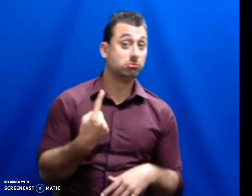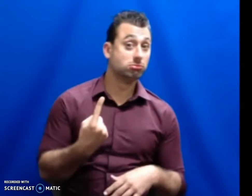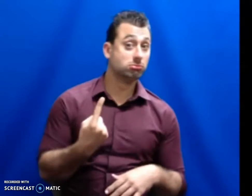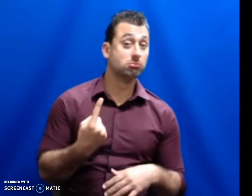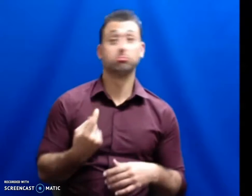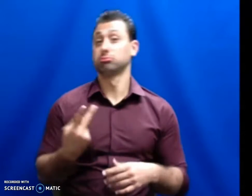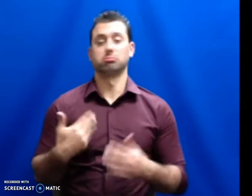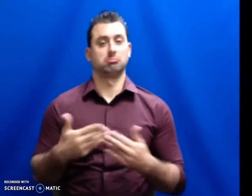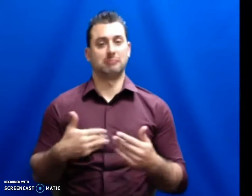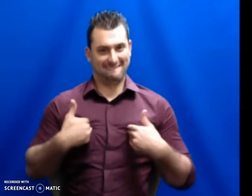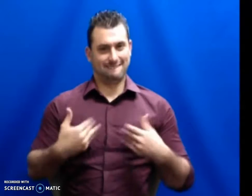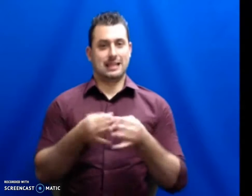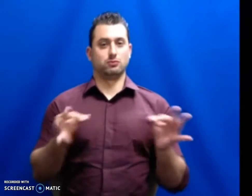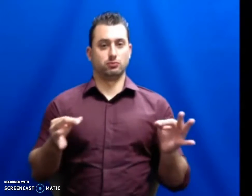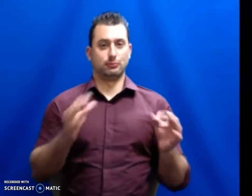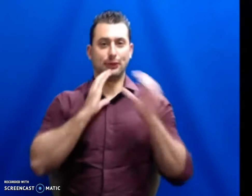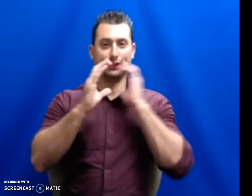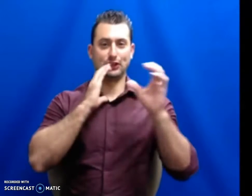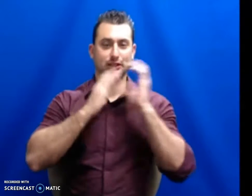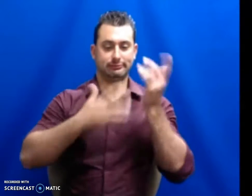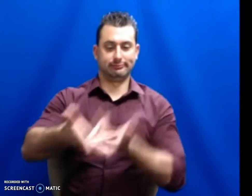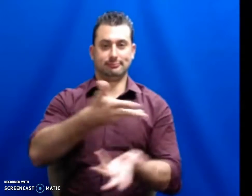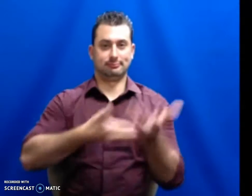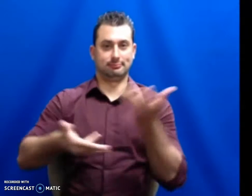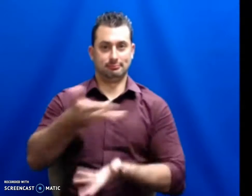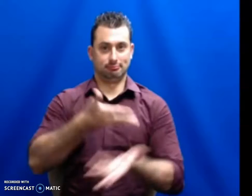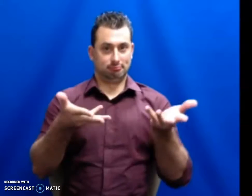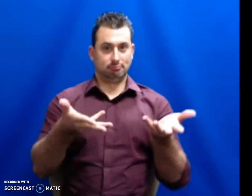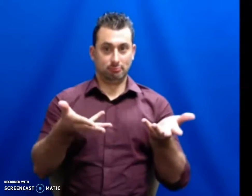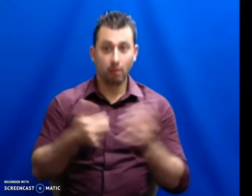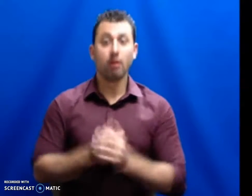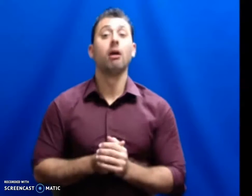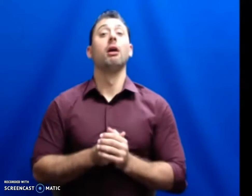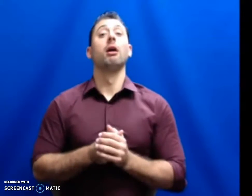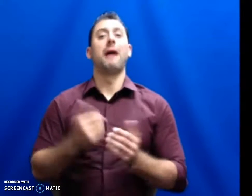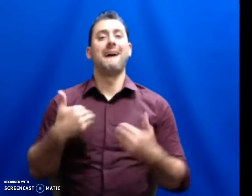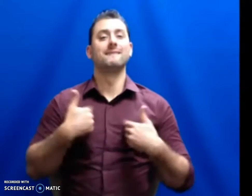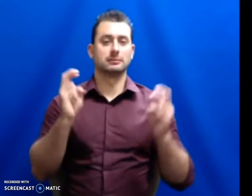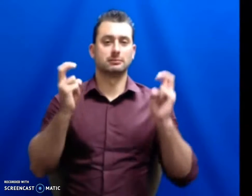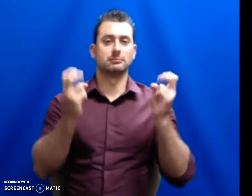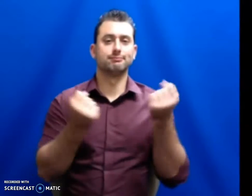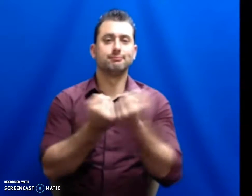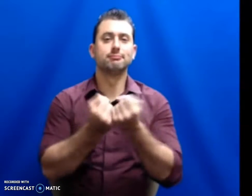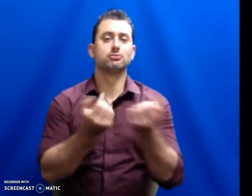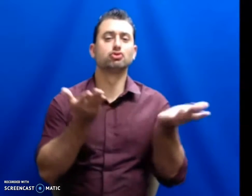So they have a shared language and they are involved in the community and discussing with